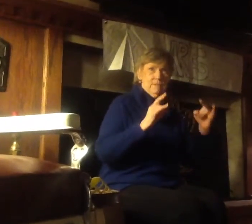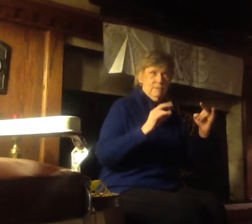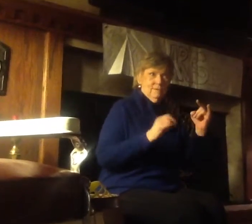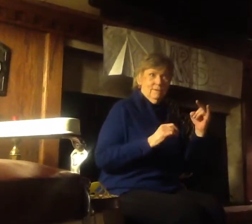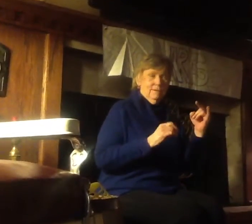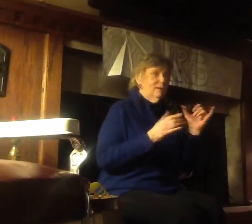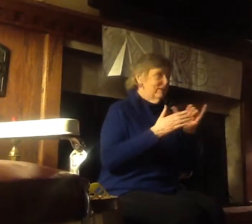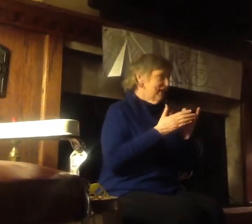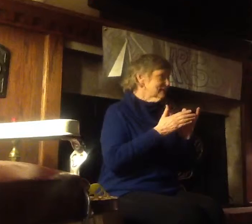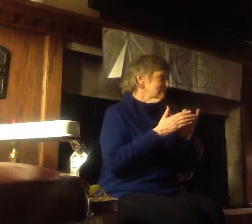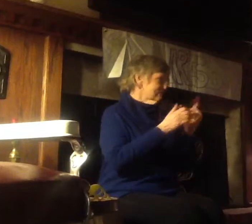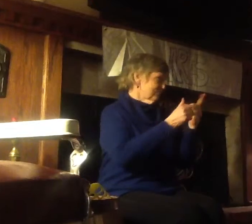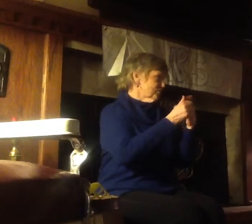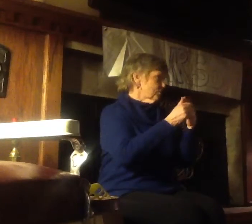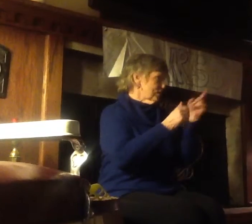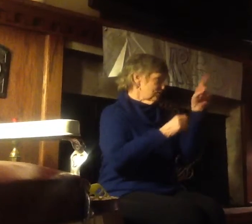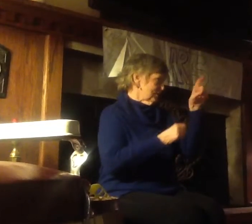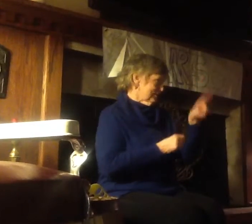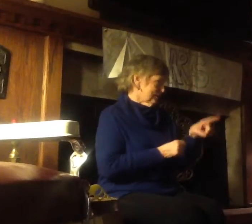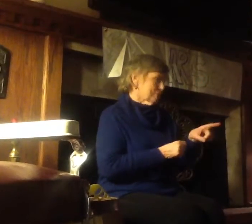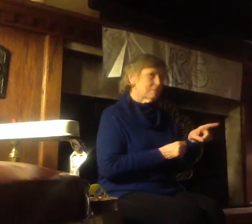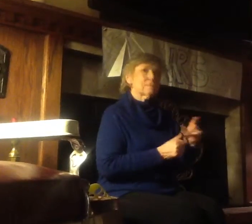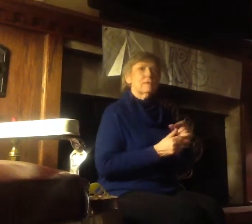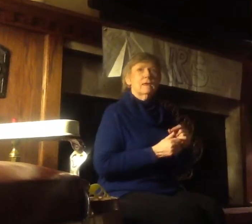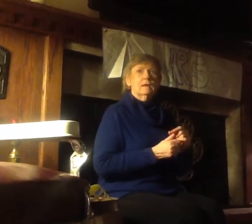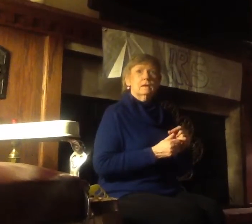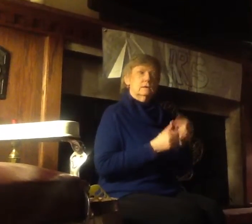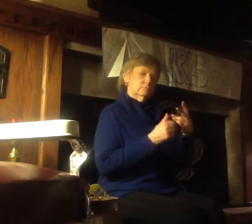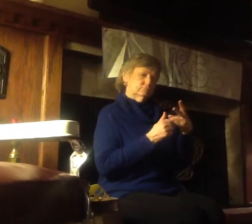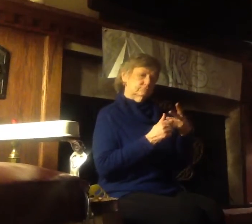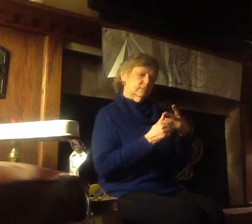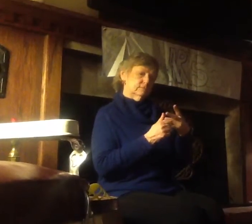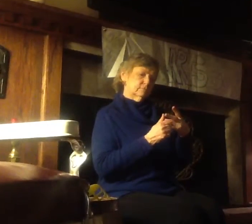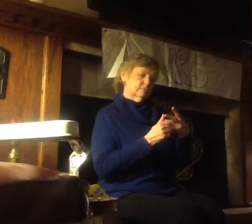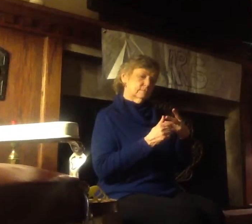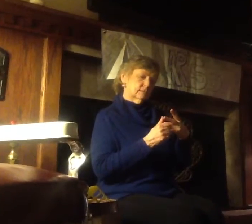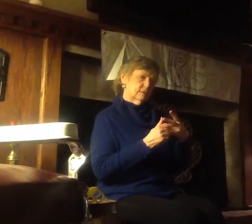camp? That's the first question.